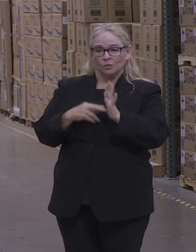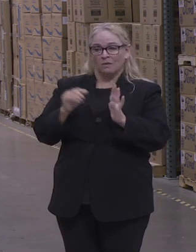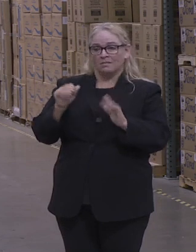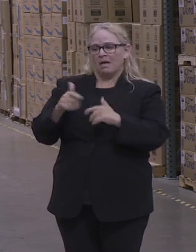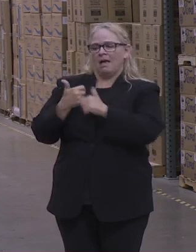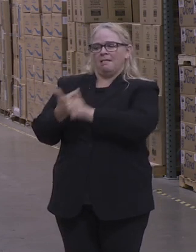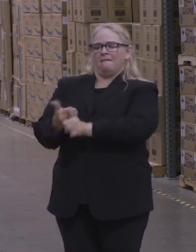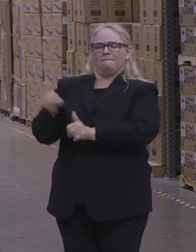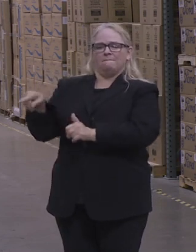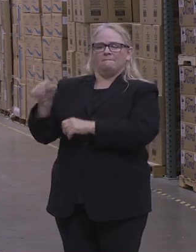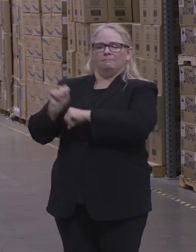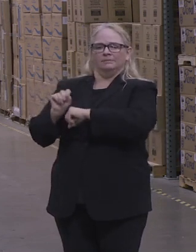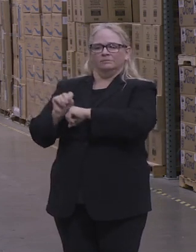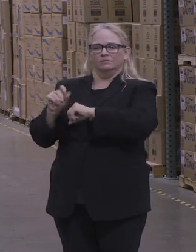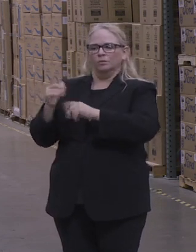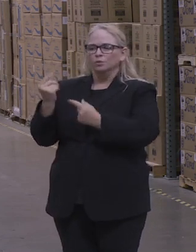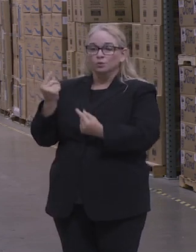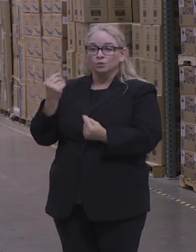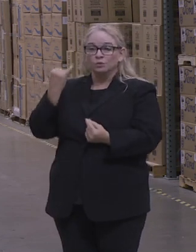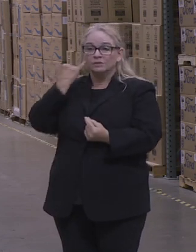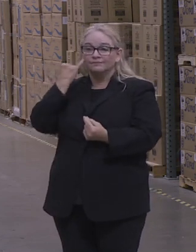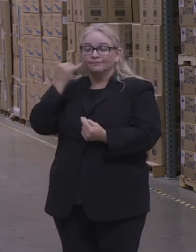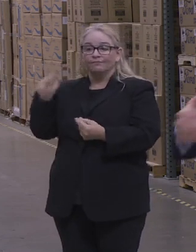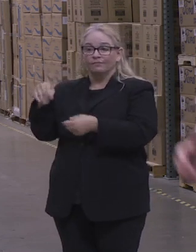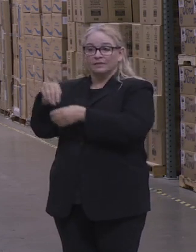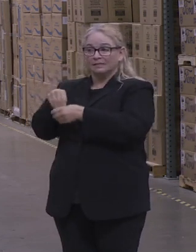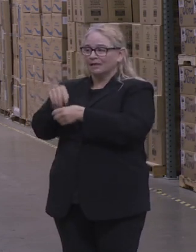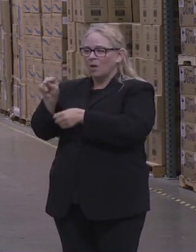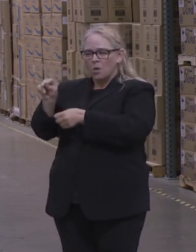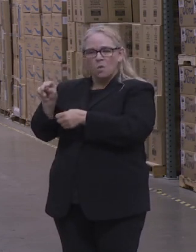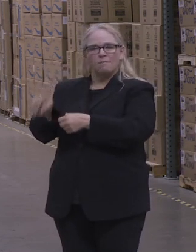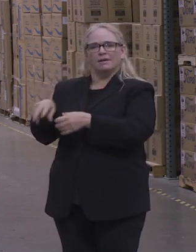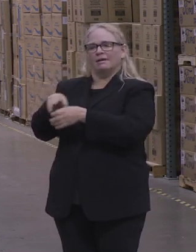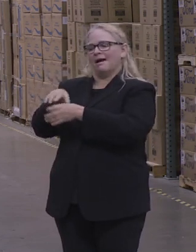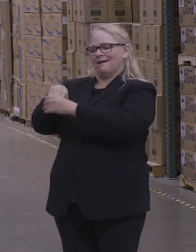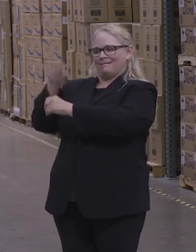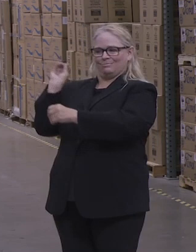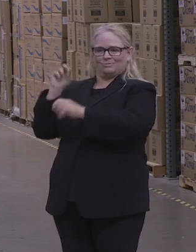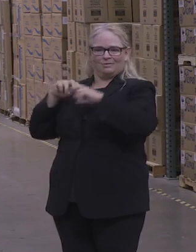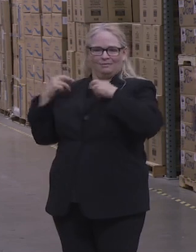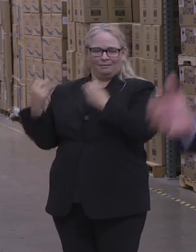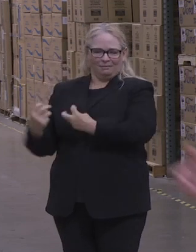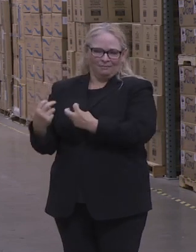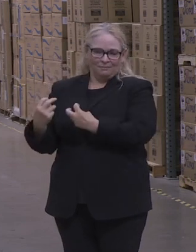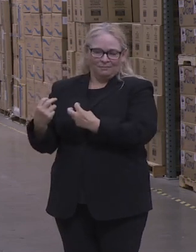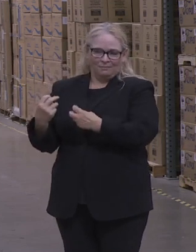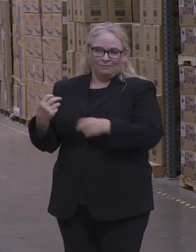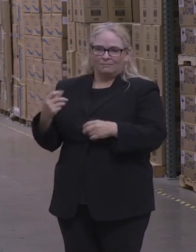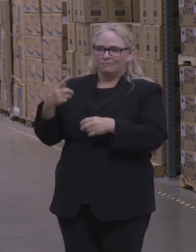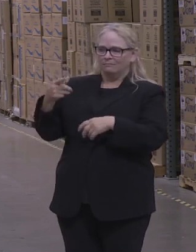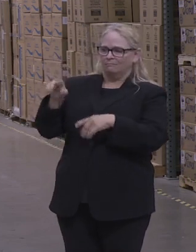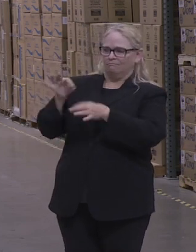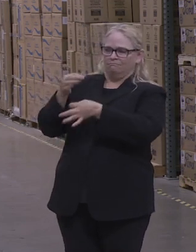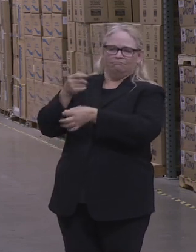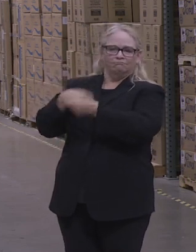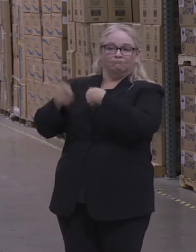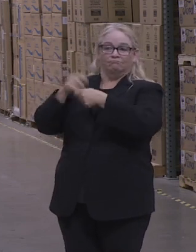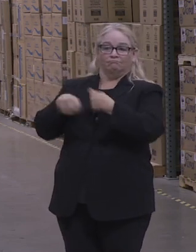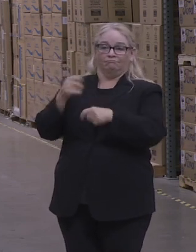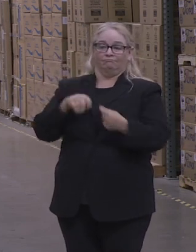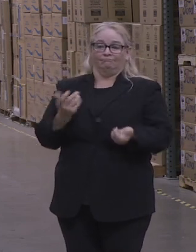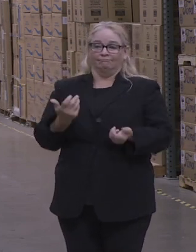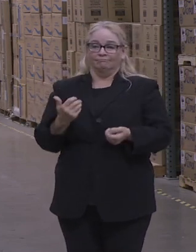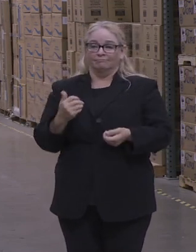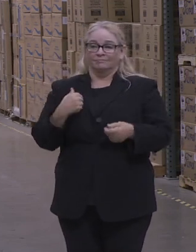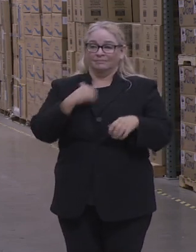indoor activities into the outdoor settings where the circulation works to our advantage,